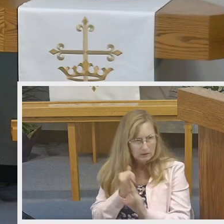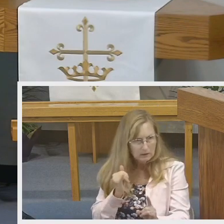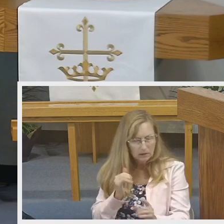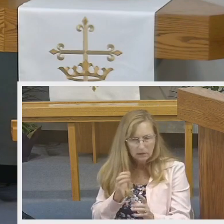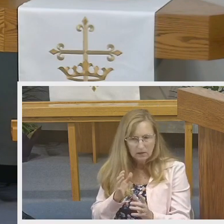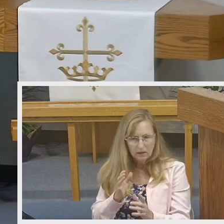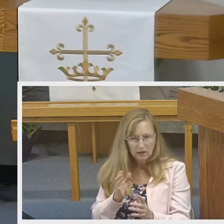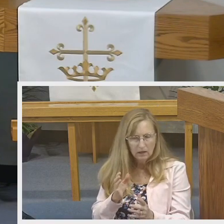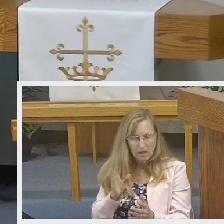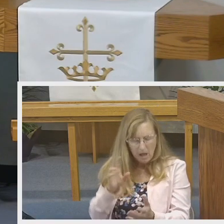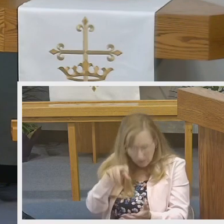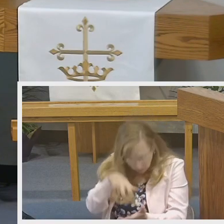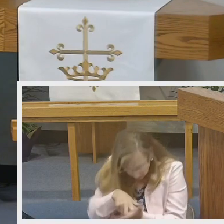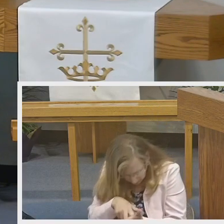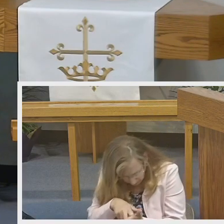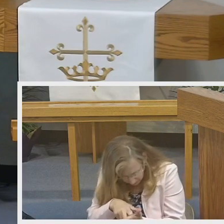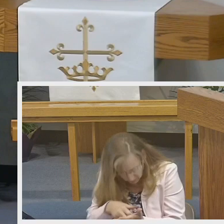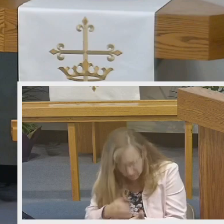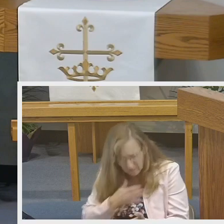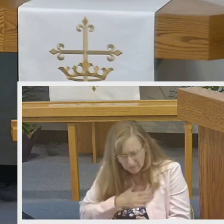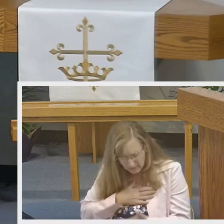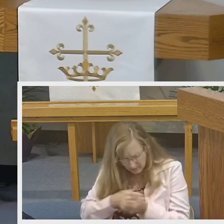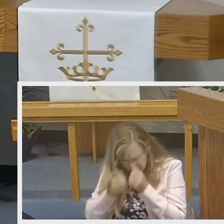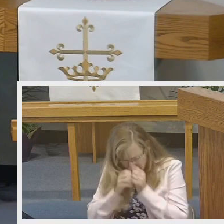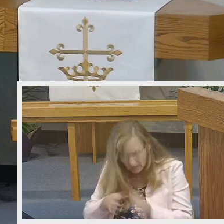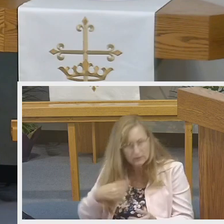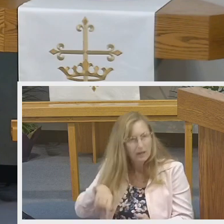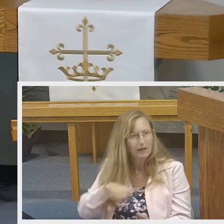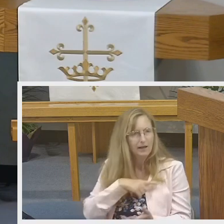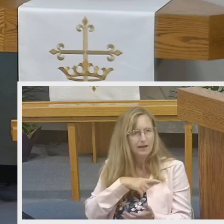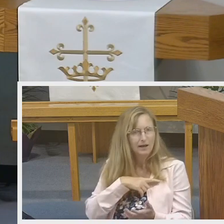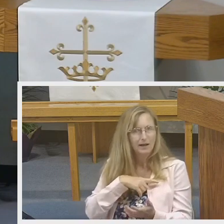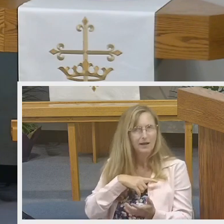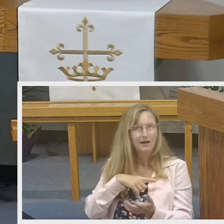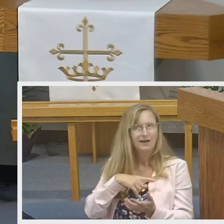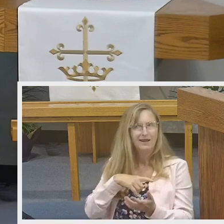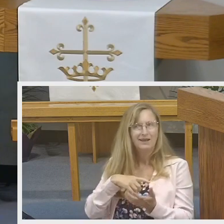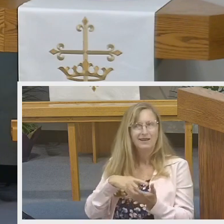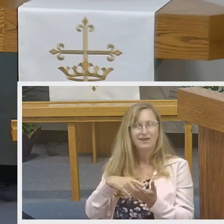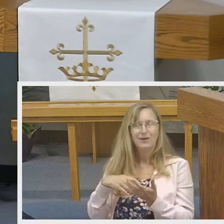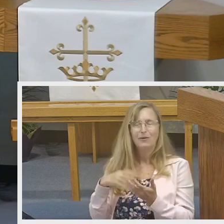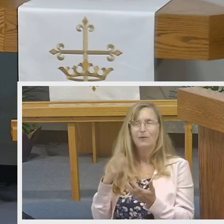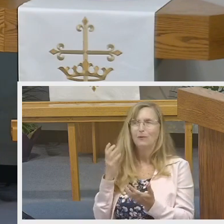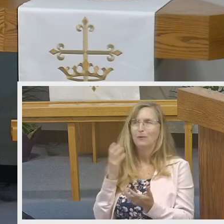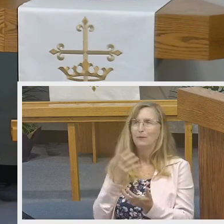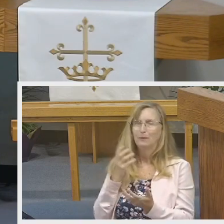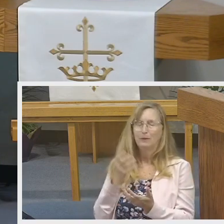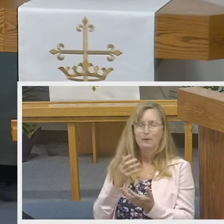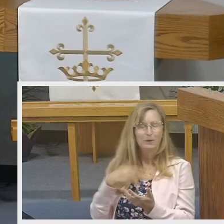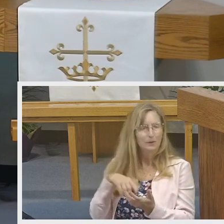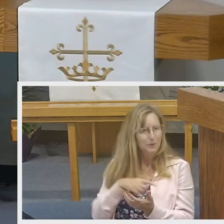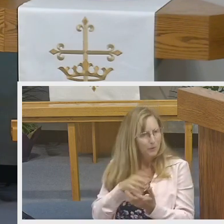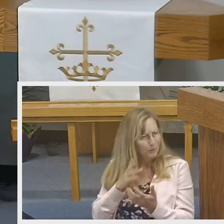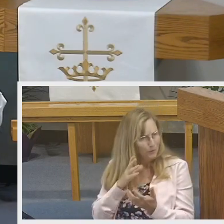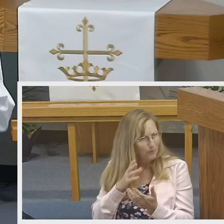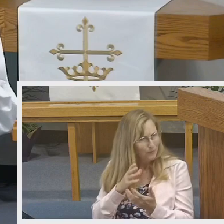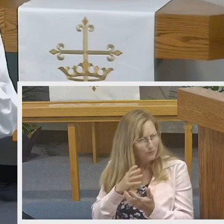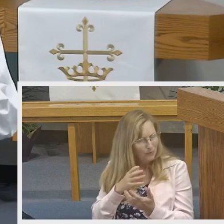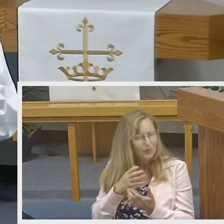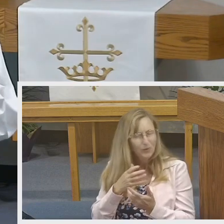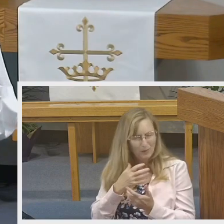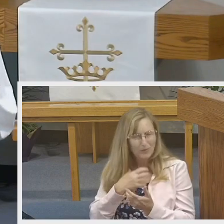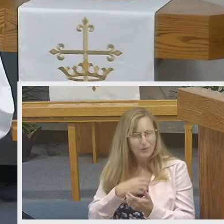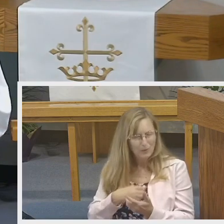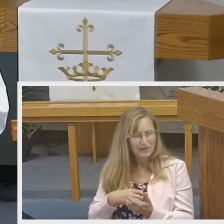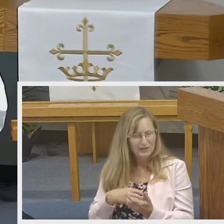and asked us to bless them. Again, kind of wish we, in our culture maybe, were a little more open in